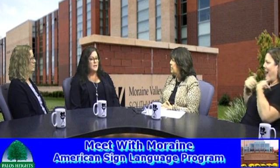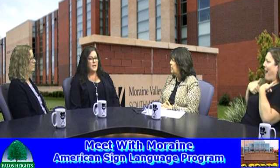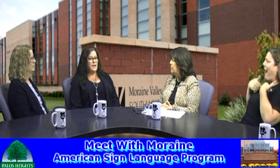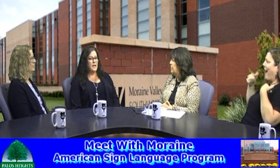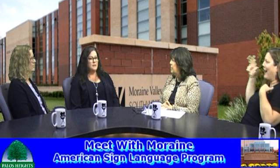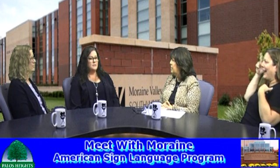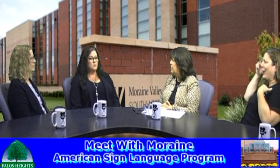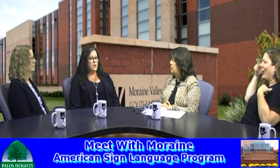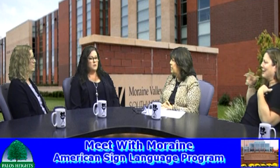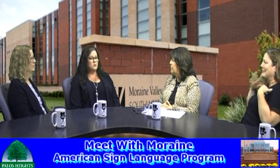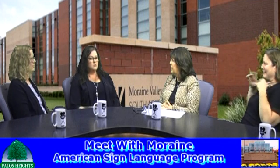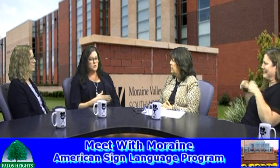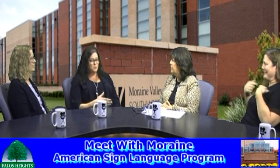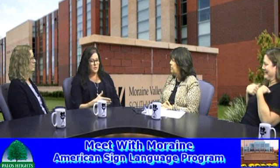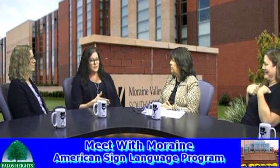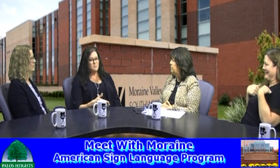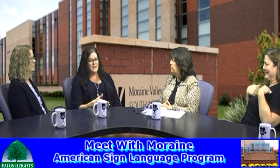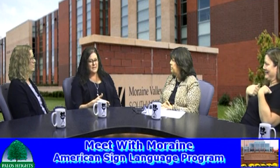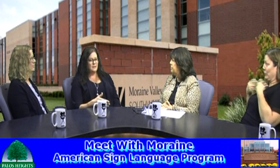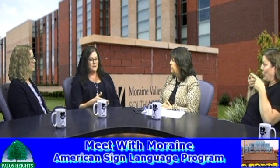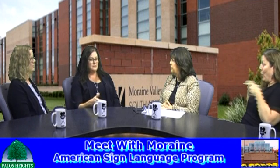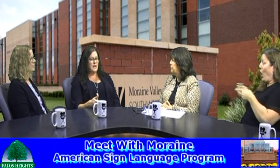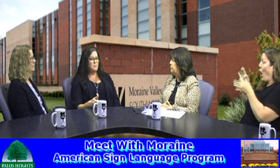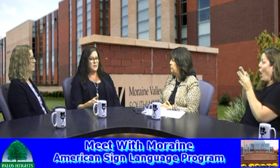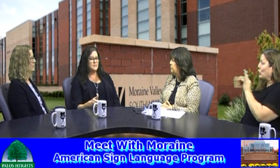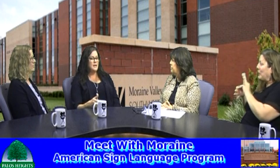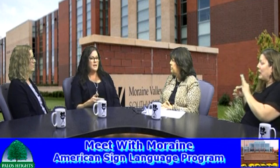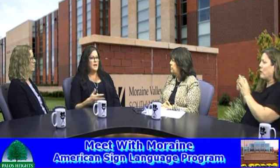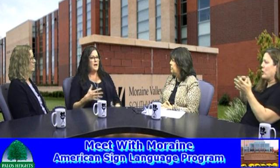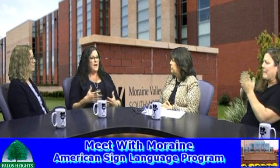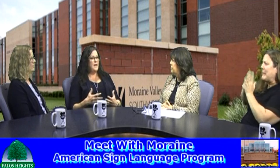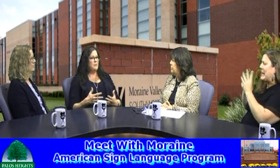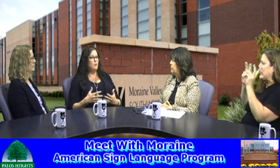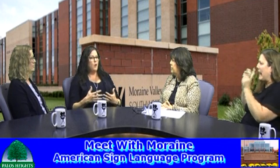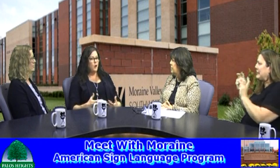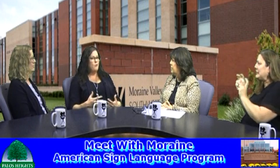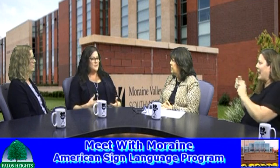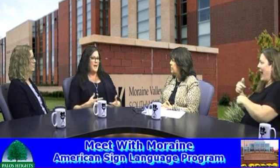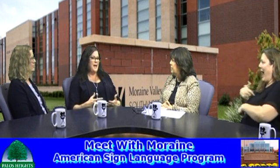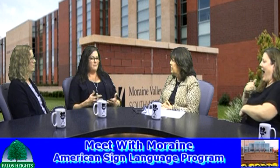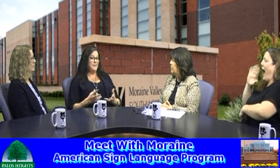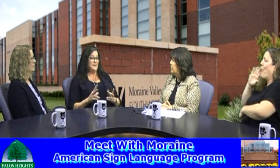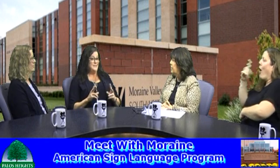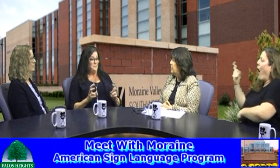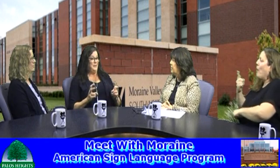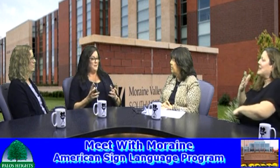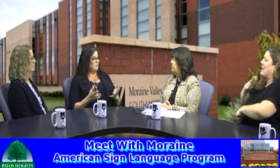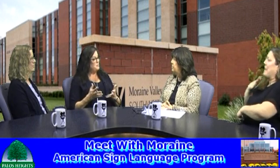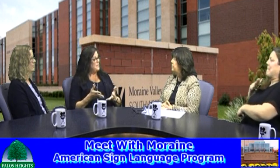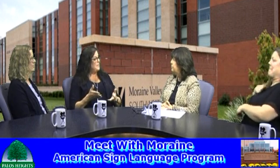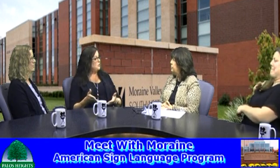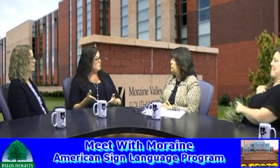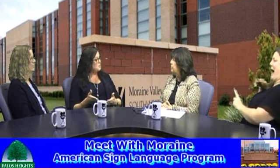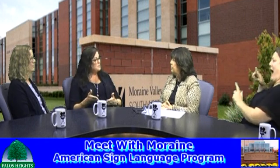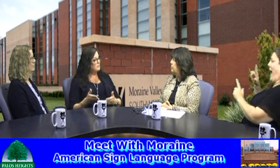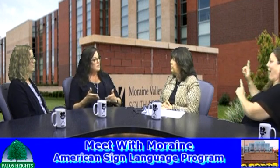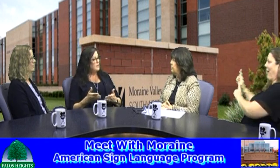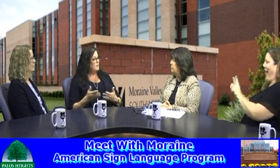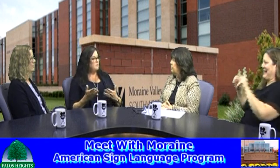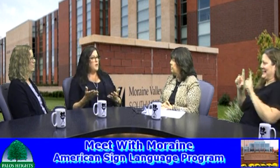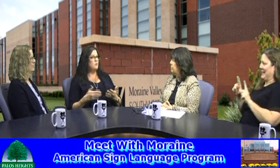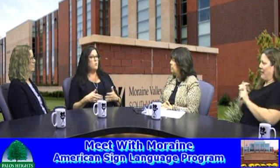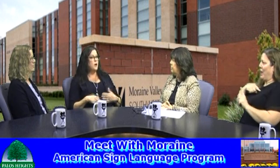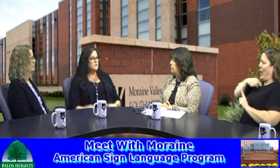hear. And when you're interpreting meaning and topics, I will always have that spin of being a hearing